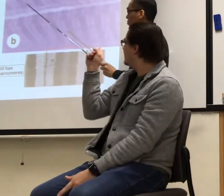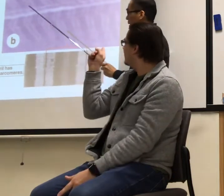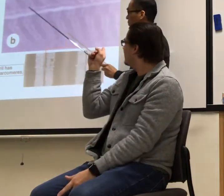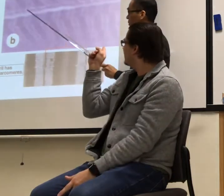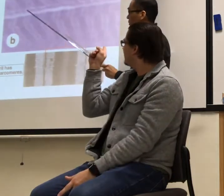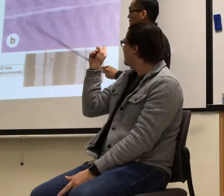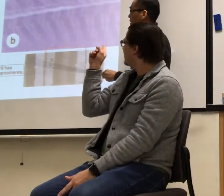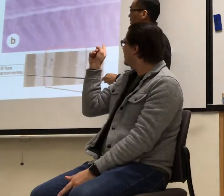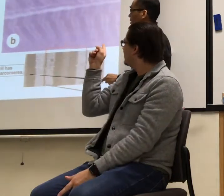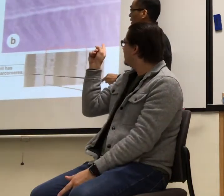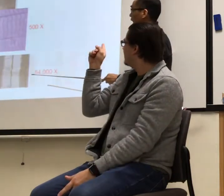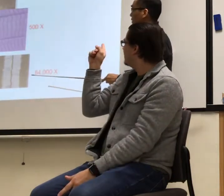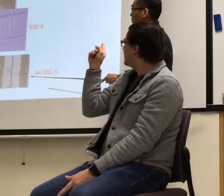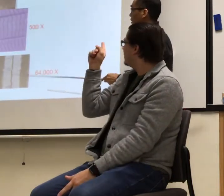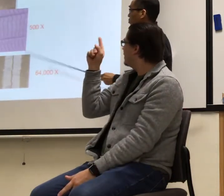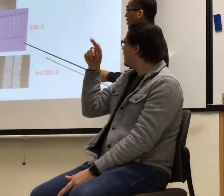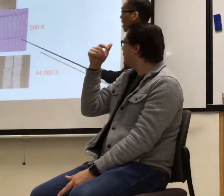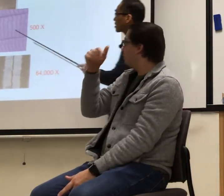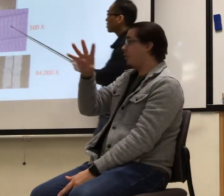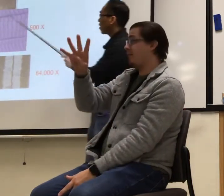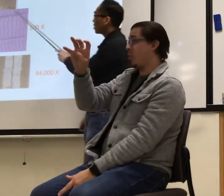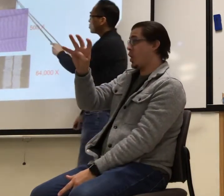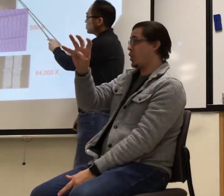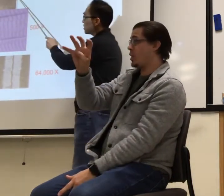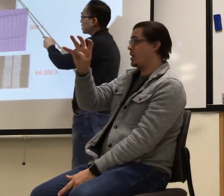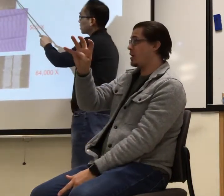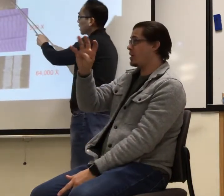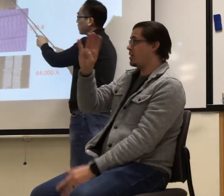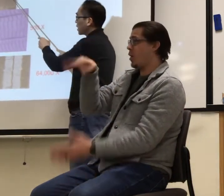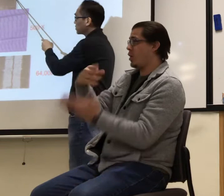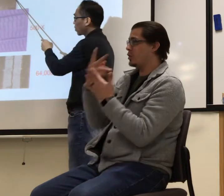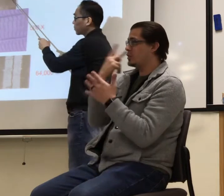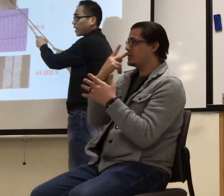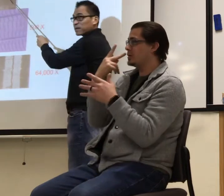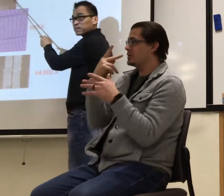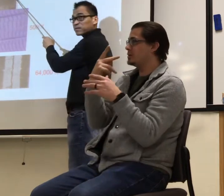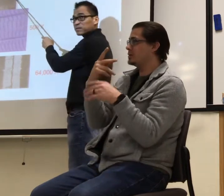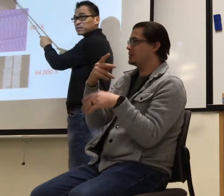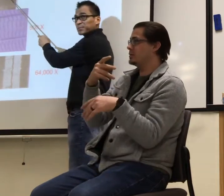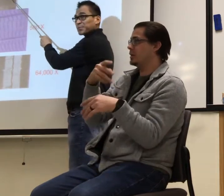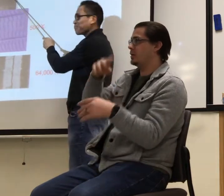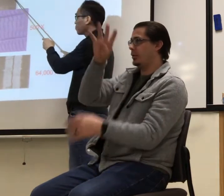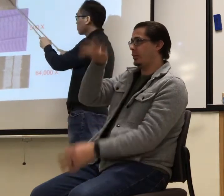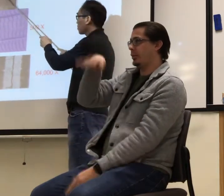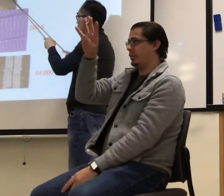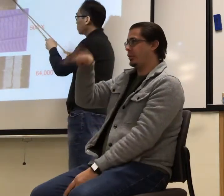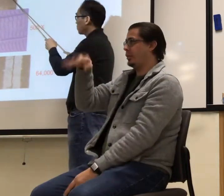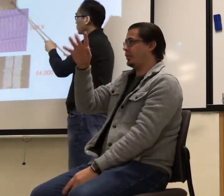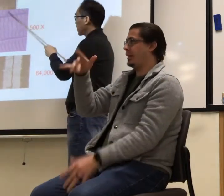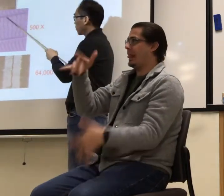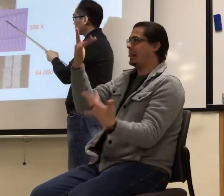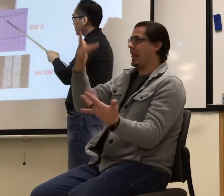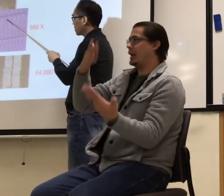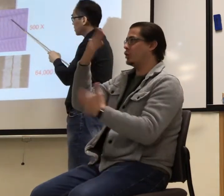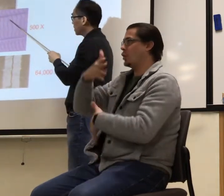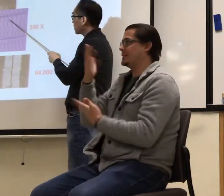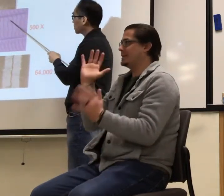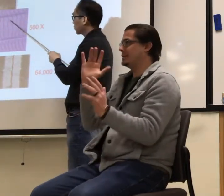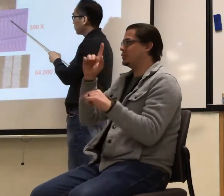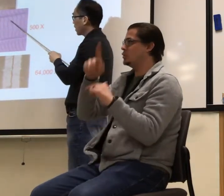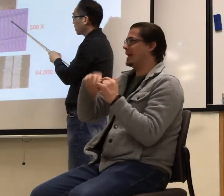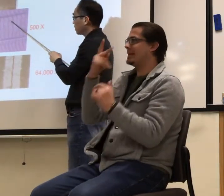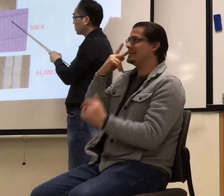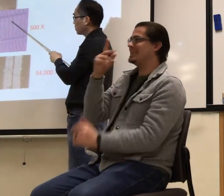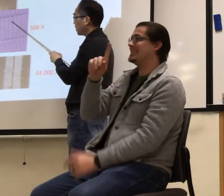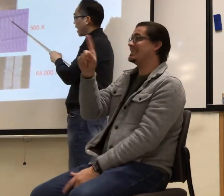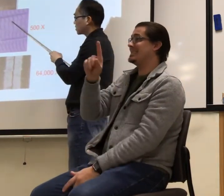Because let's remember, at 400x, all you see is light bands, dark bands. But you can't really see the Z-disc